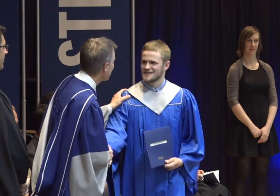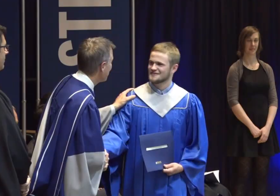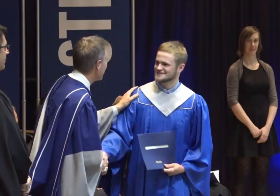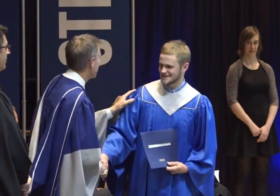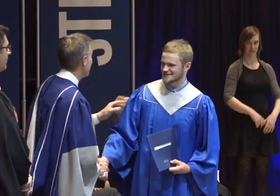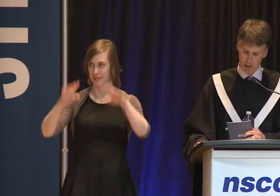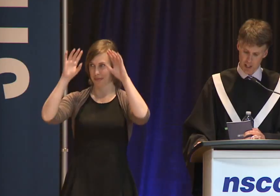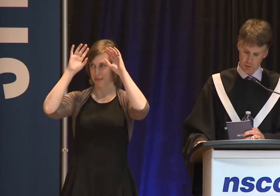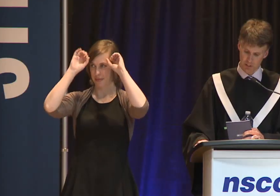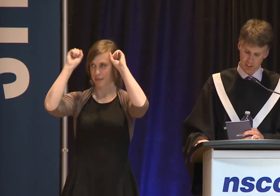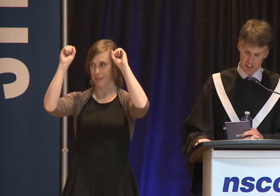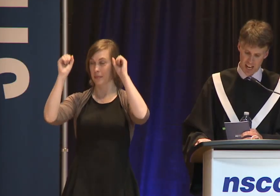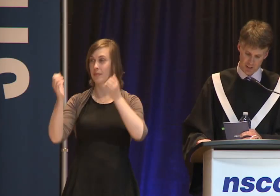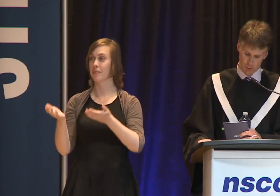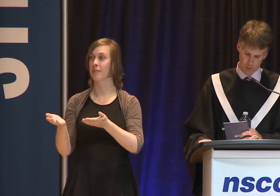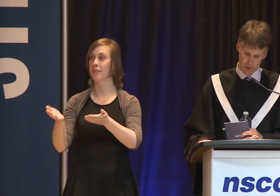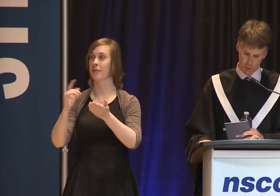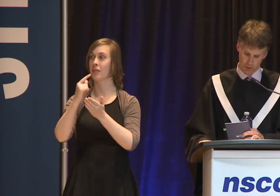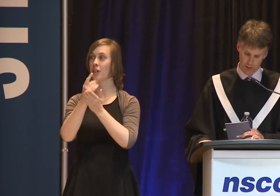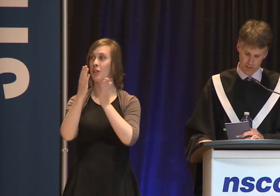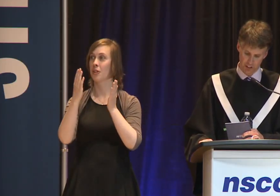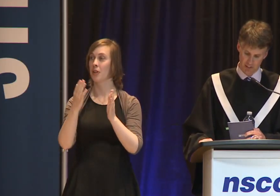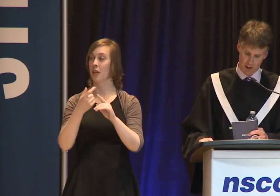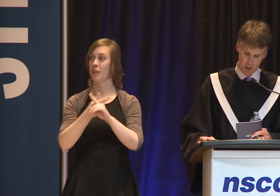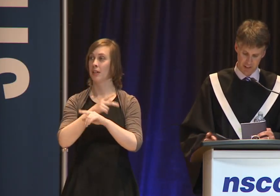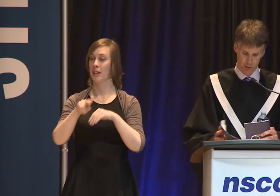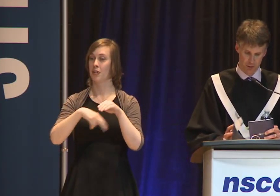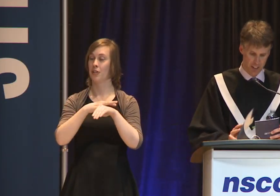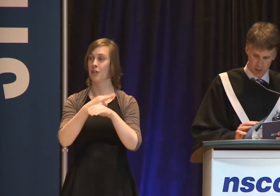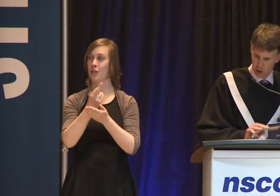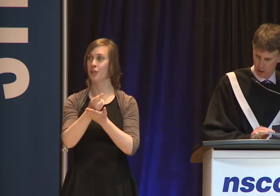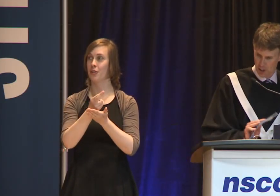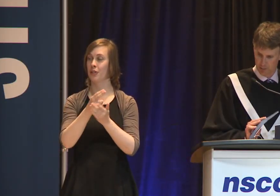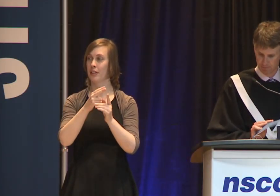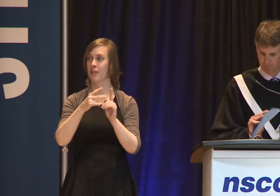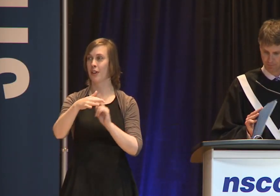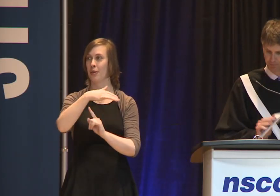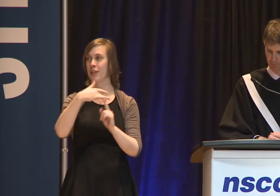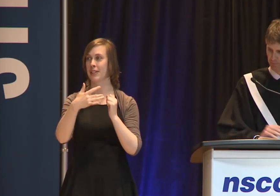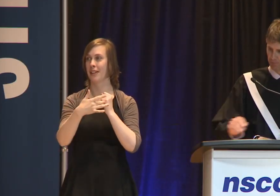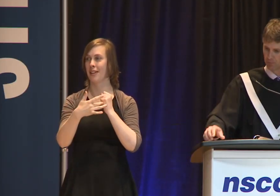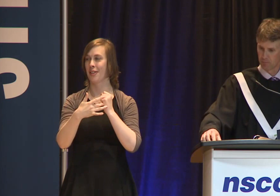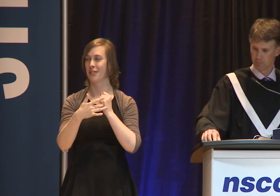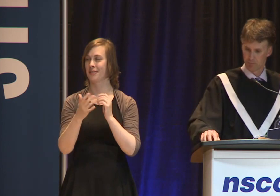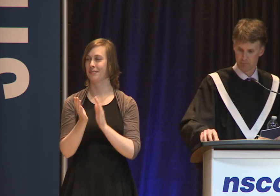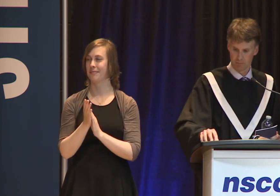Mr. President, the graduates in Natural Resources Environmental Technology.